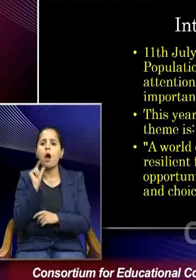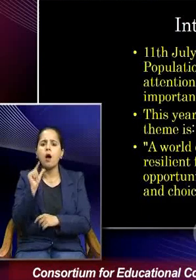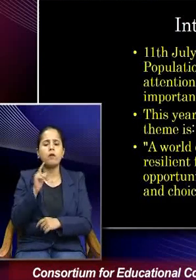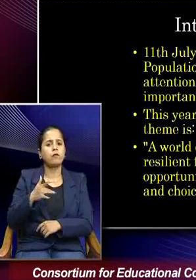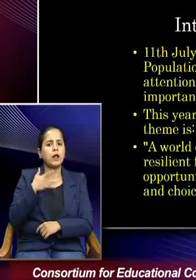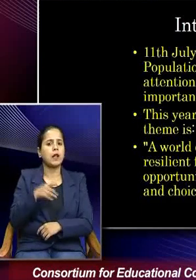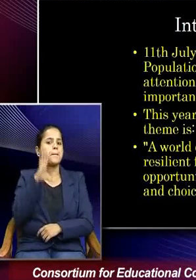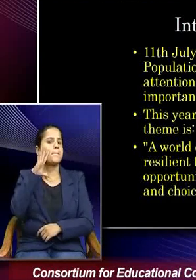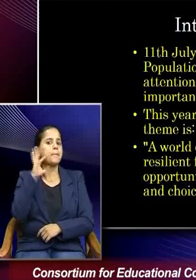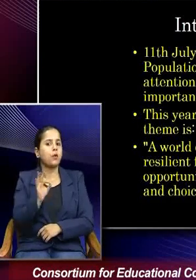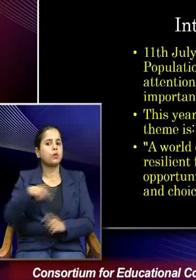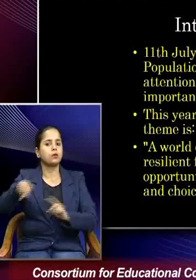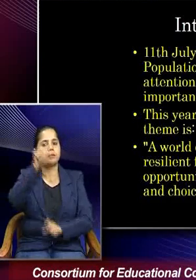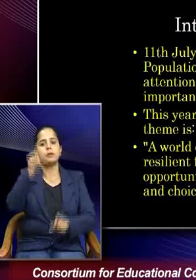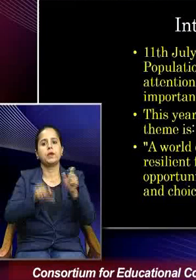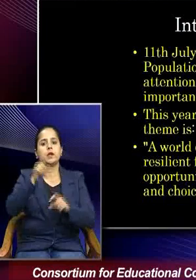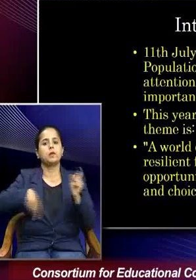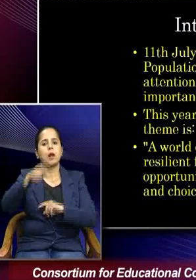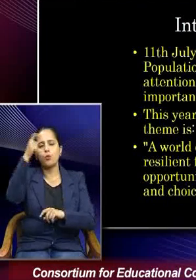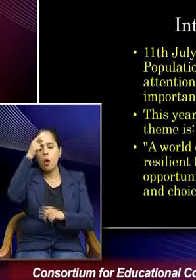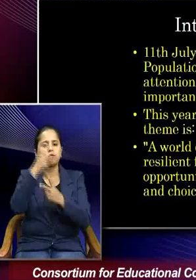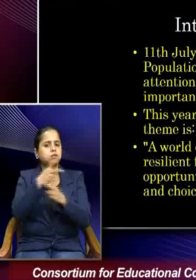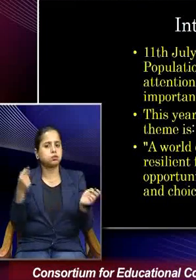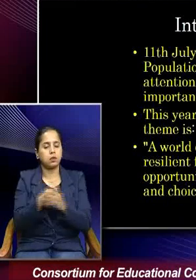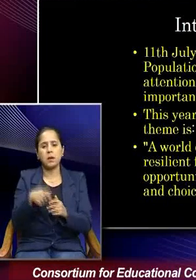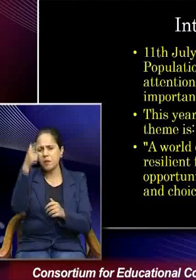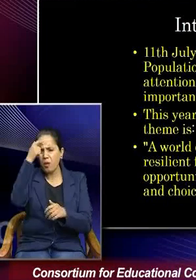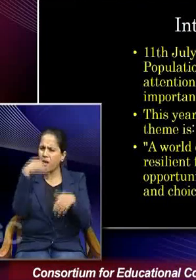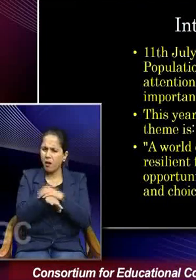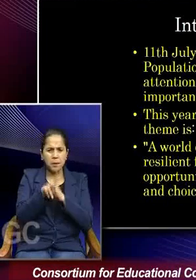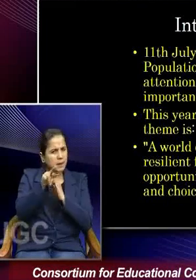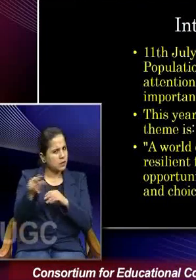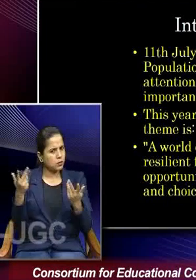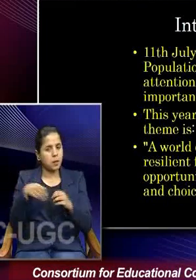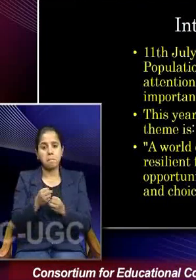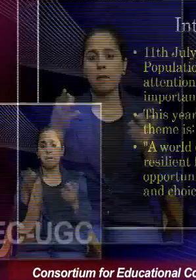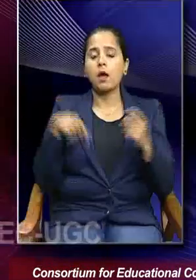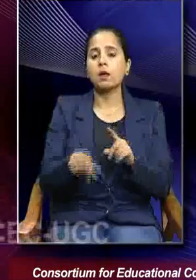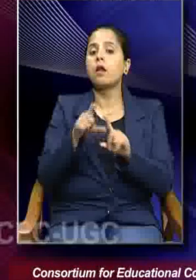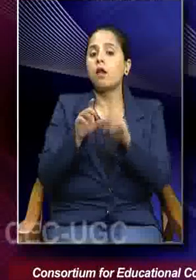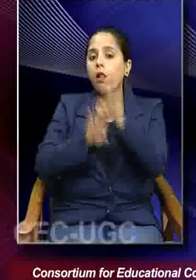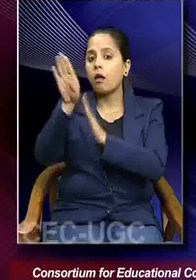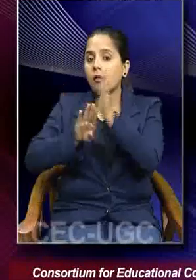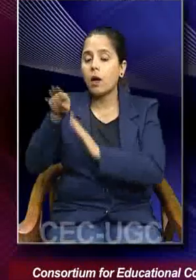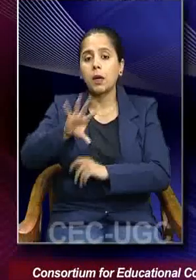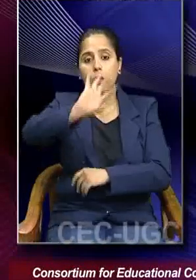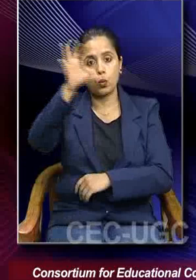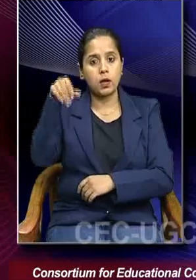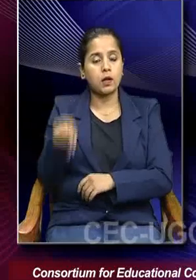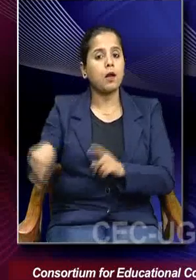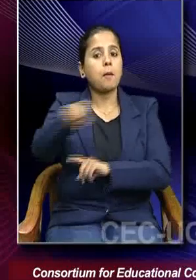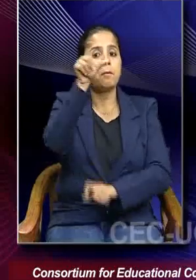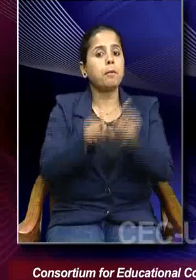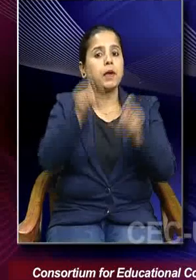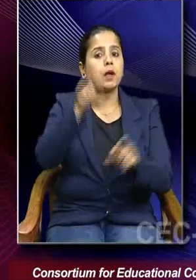and importance of population issues. Issues in the sense that in many developing countries, the rate of population